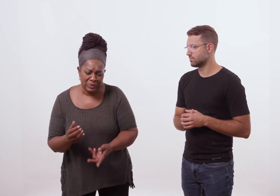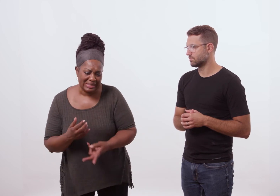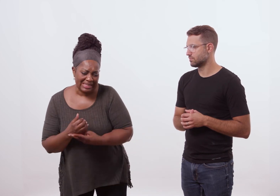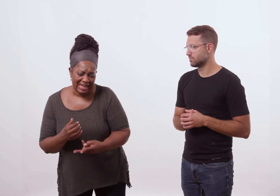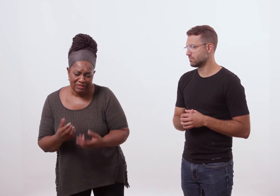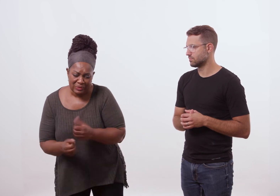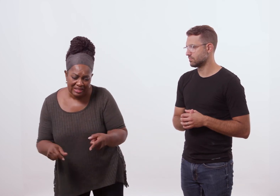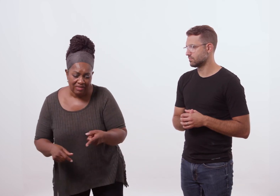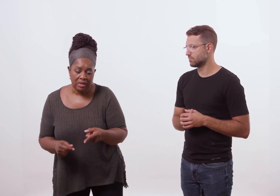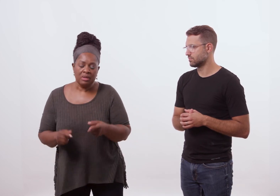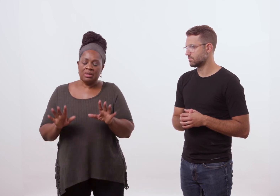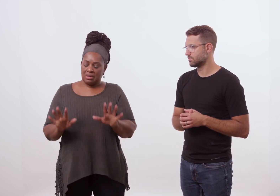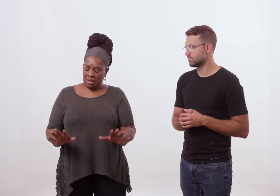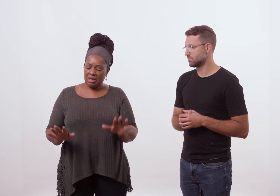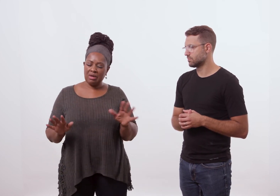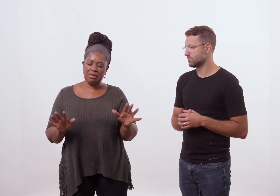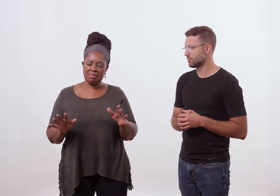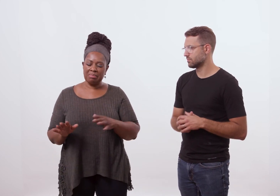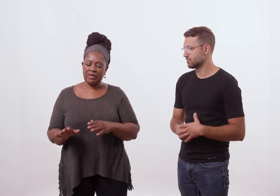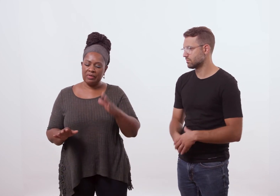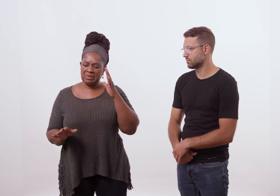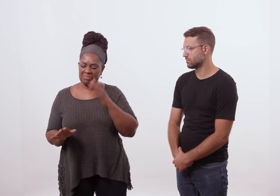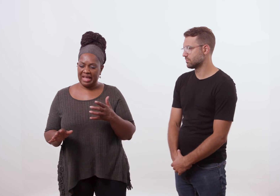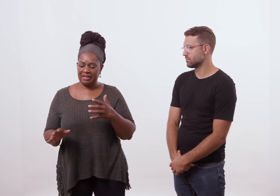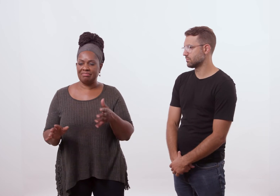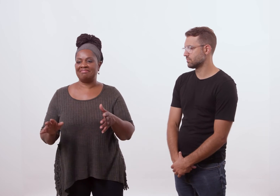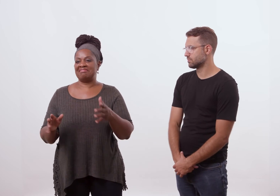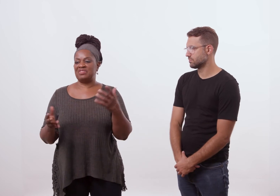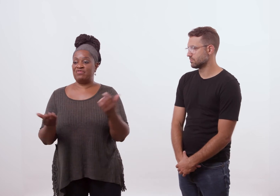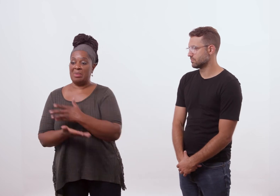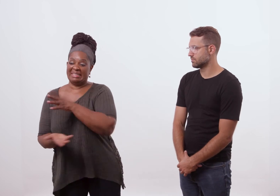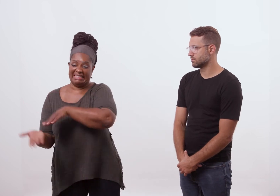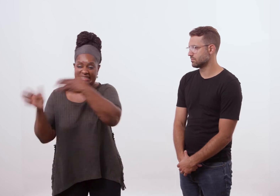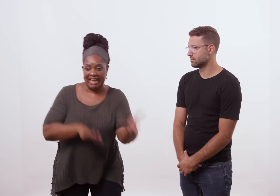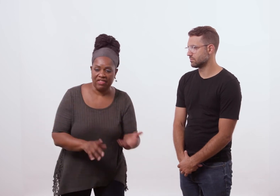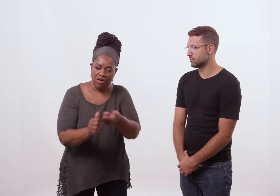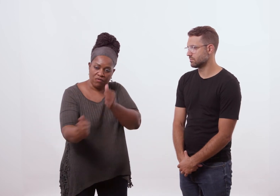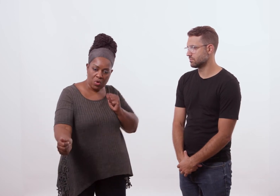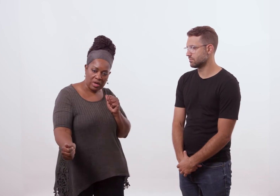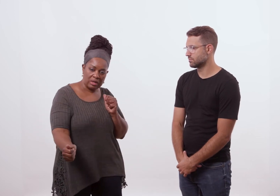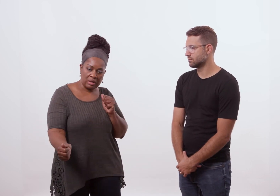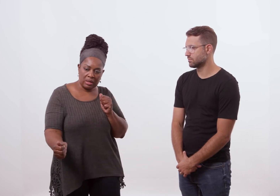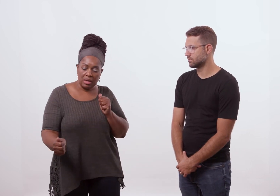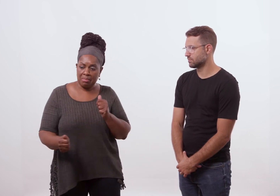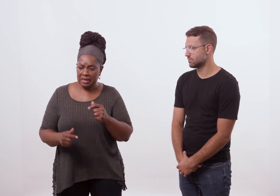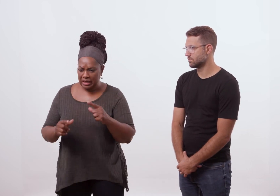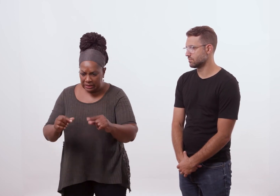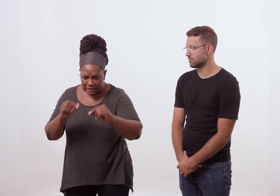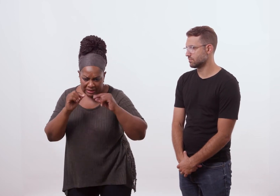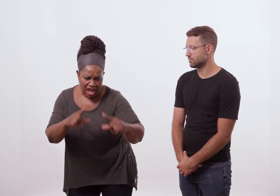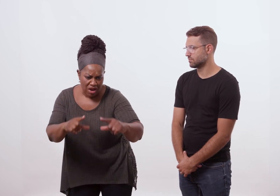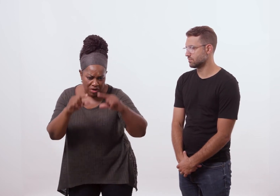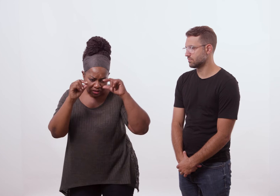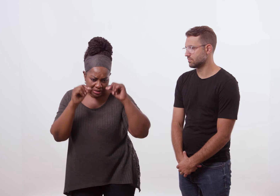wrest the prize from those black, grasping claws. Avoiding Cutter's penetrating stare,